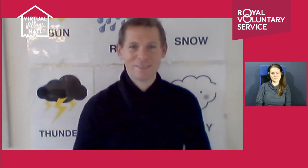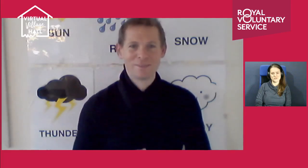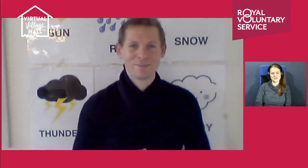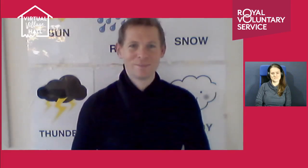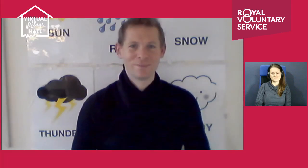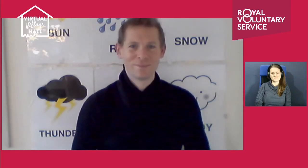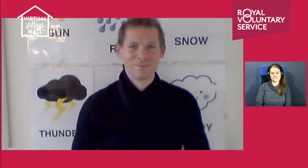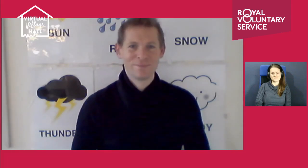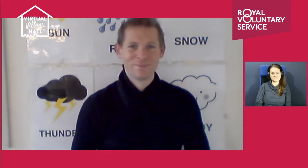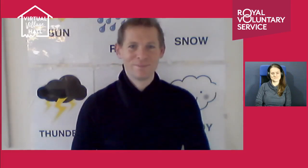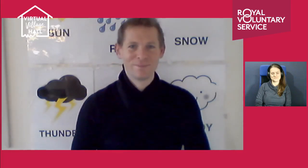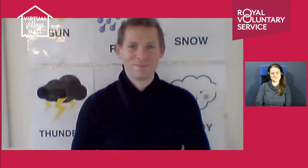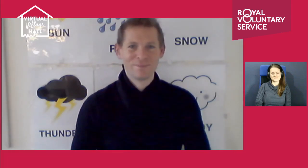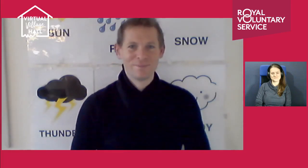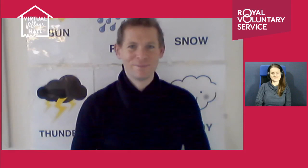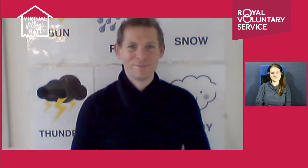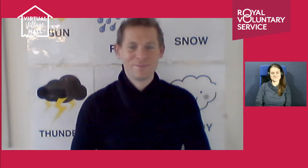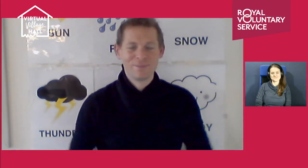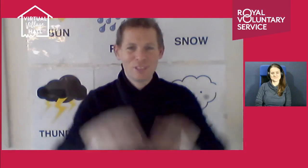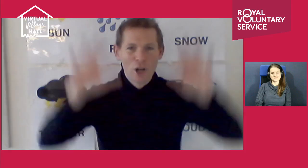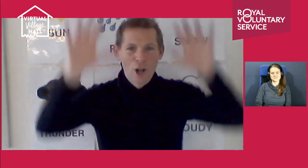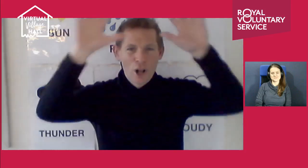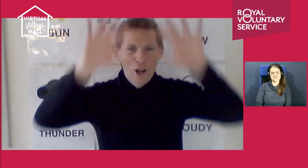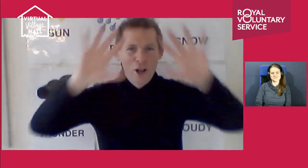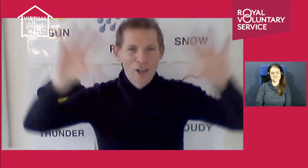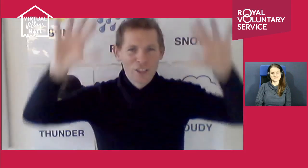Number 4.